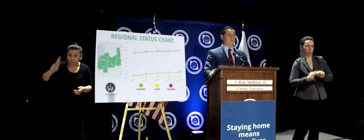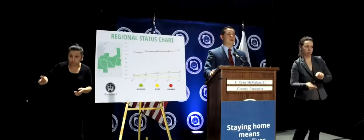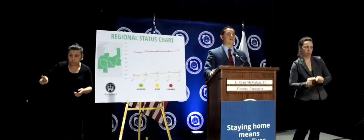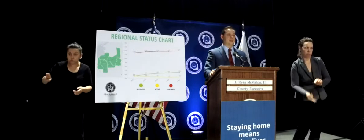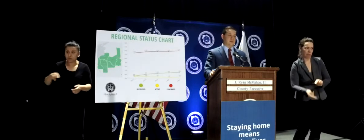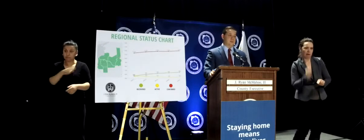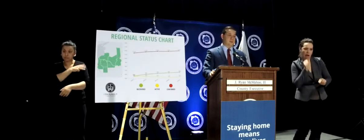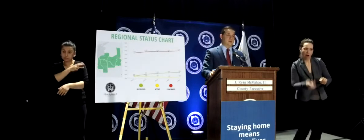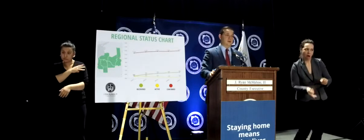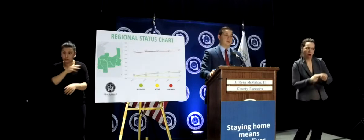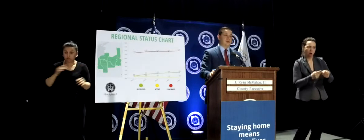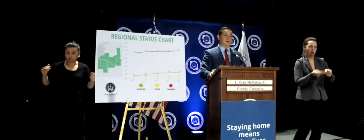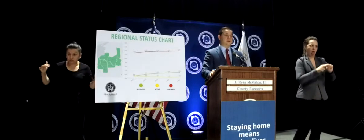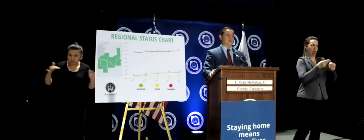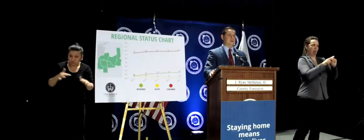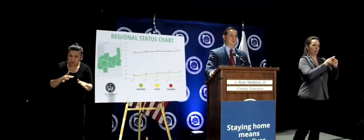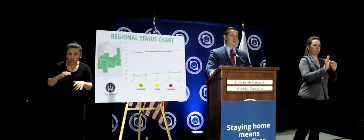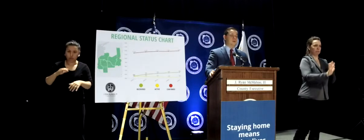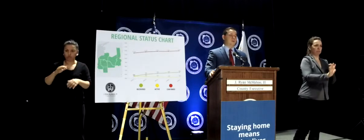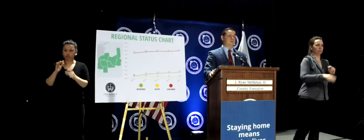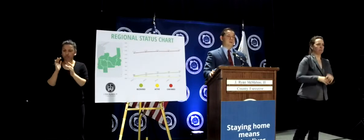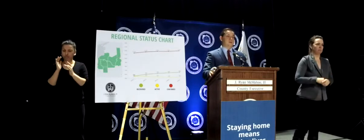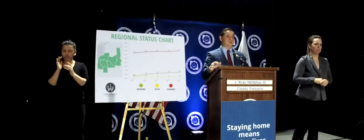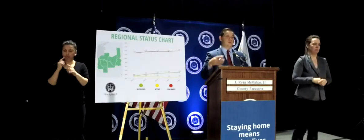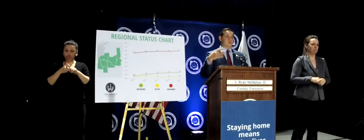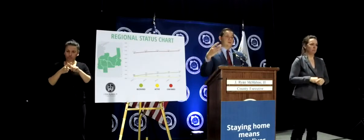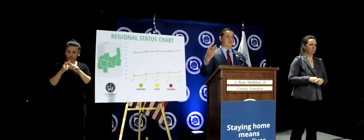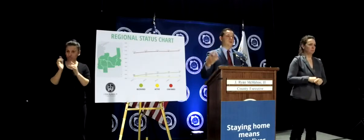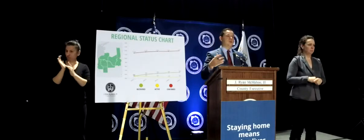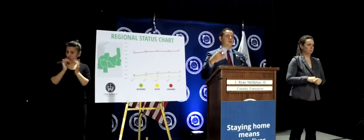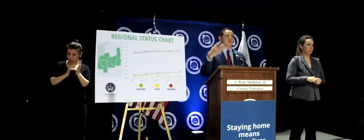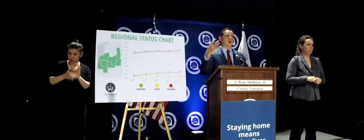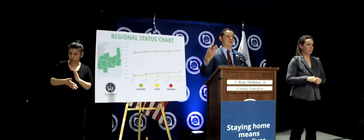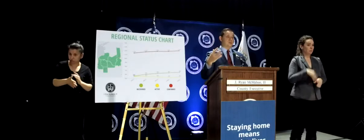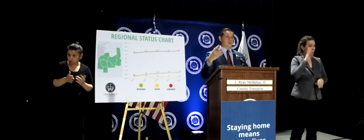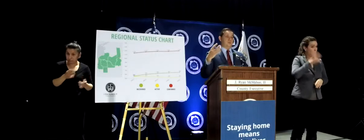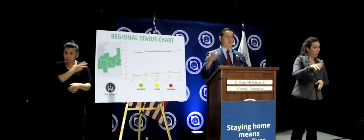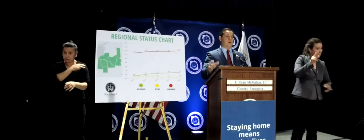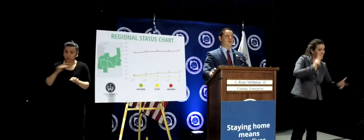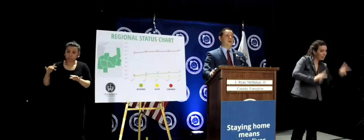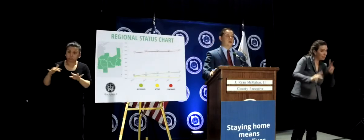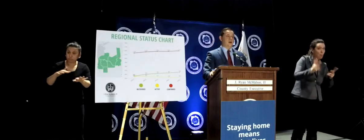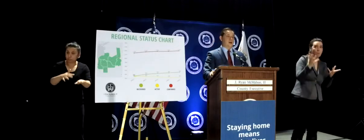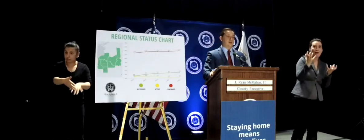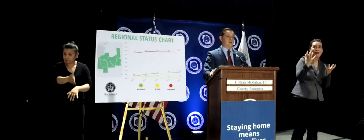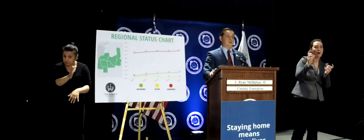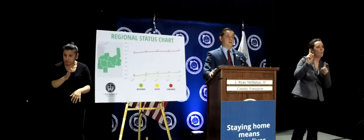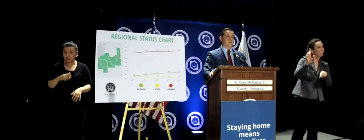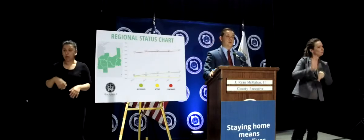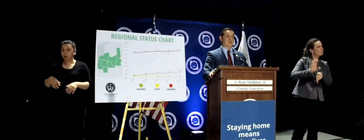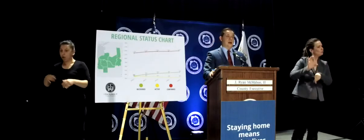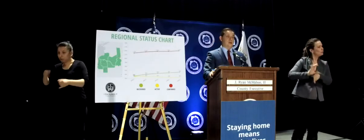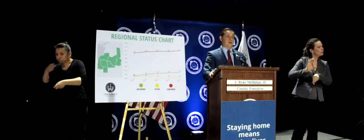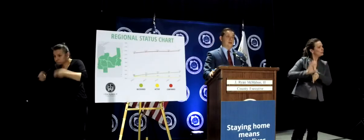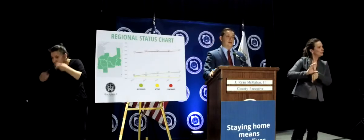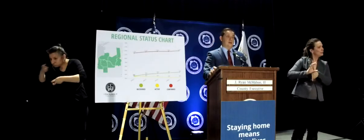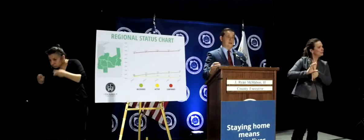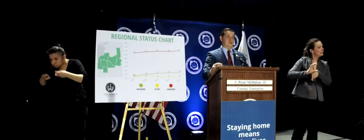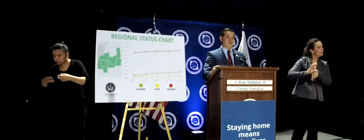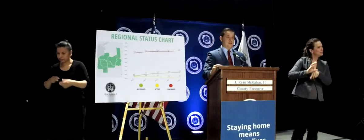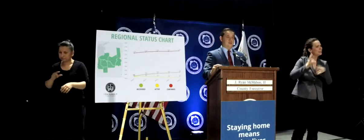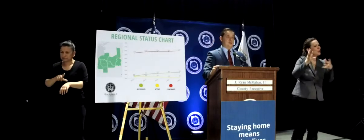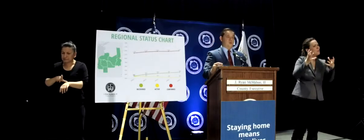have meetings again. And this is, you do it gradually, but this is the reality.